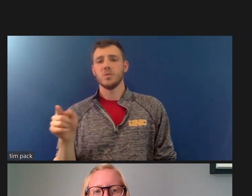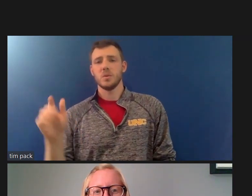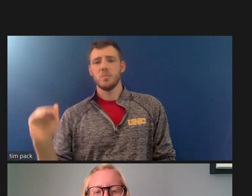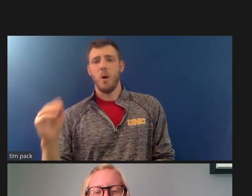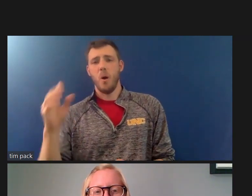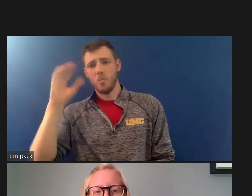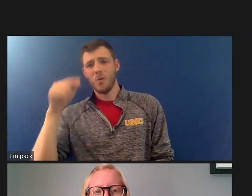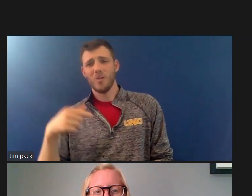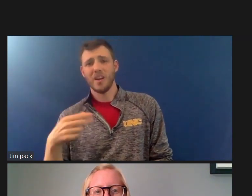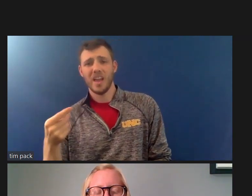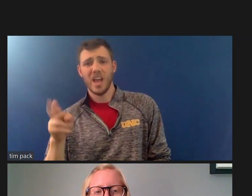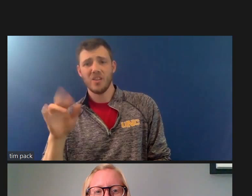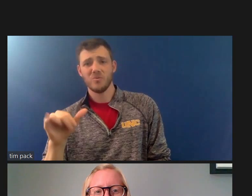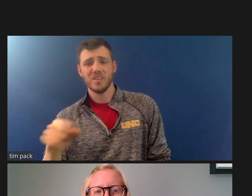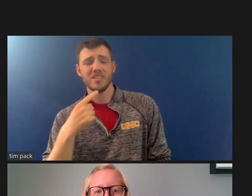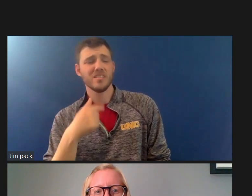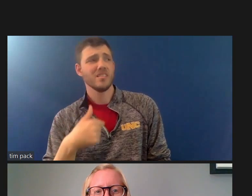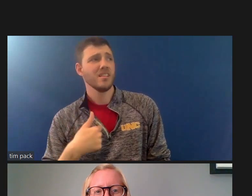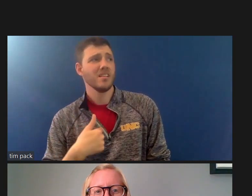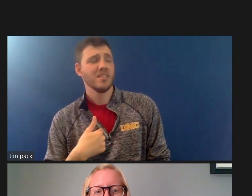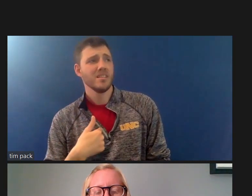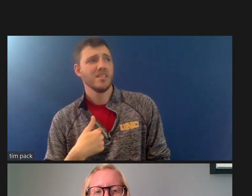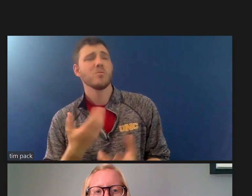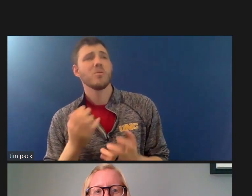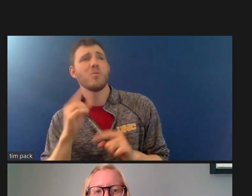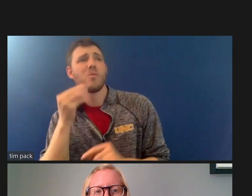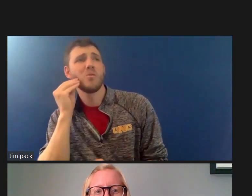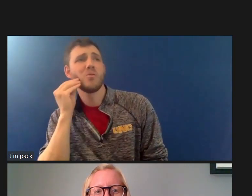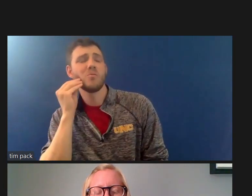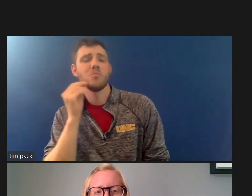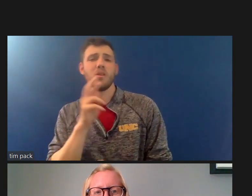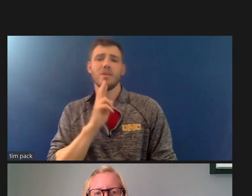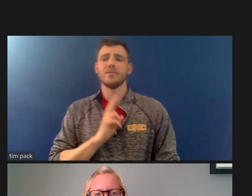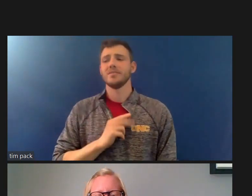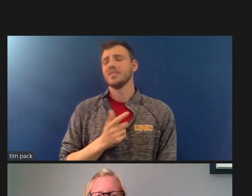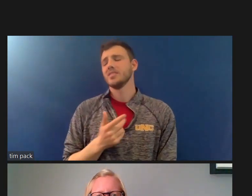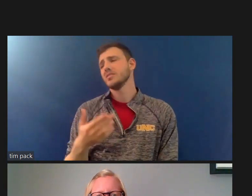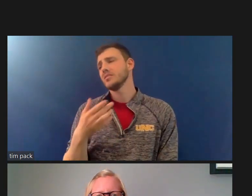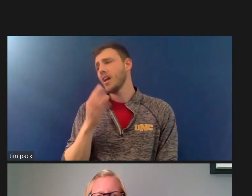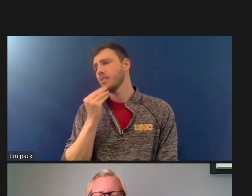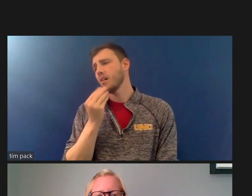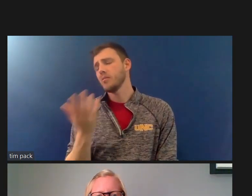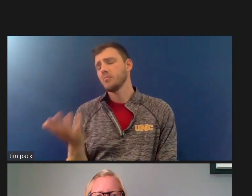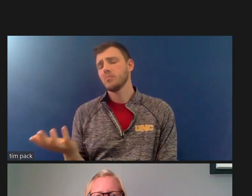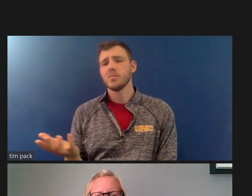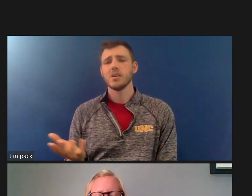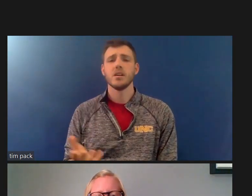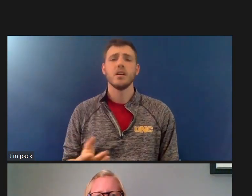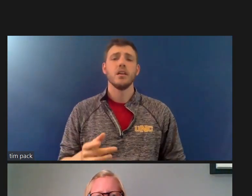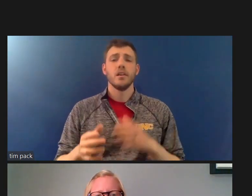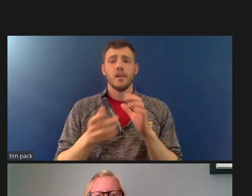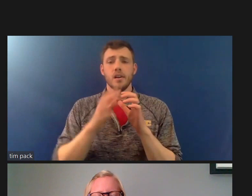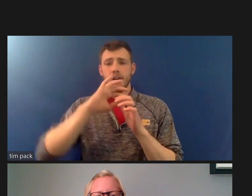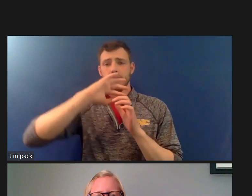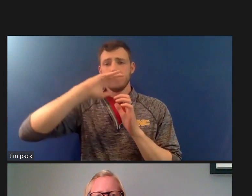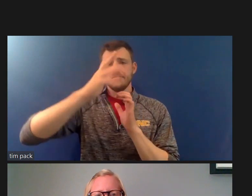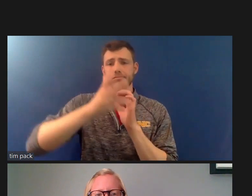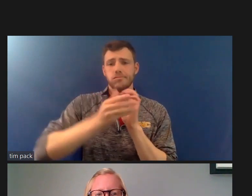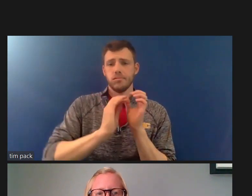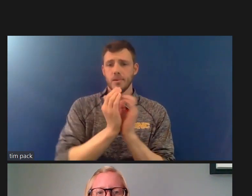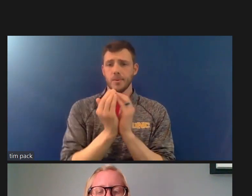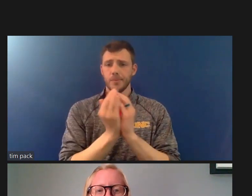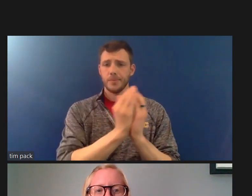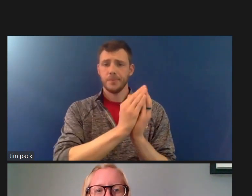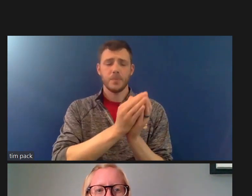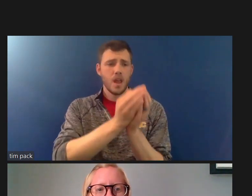up, said Ralph absently. He lifted the conch. Seems to me we ought to have a chief to decide things. A chief,